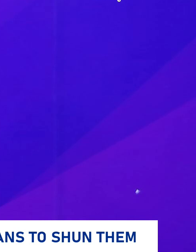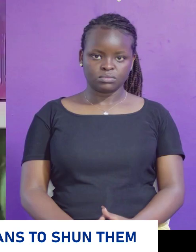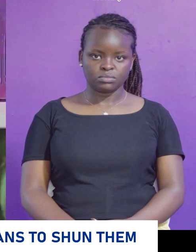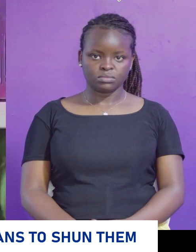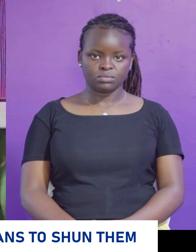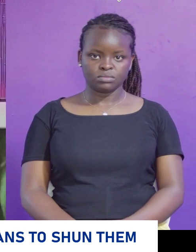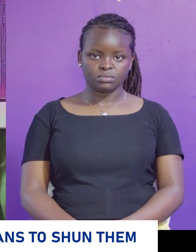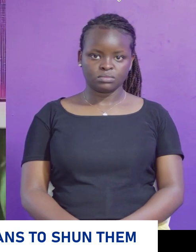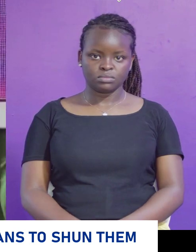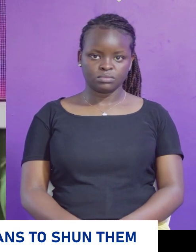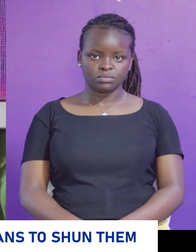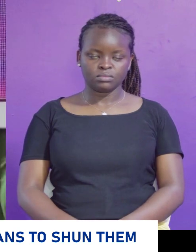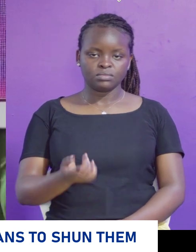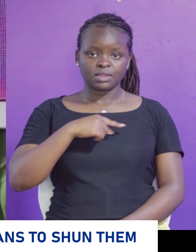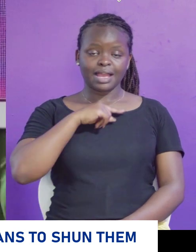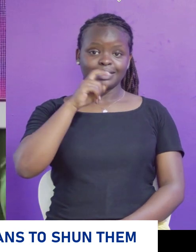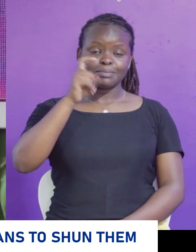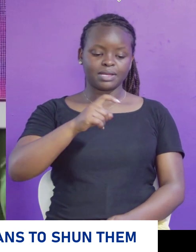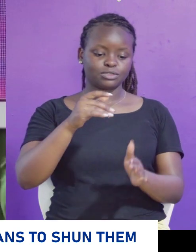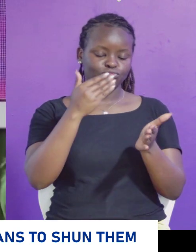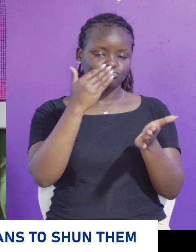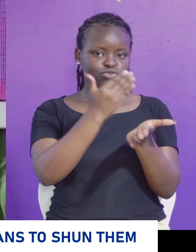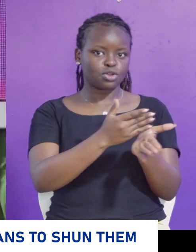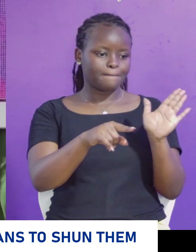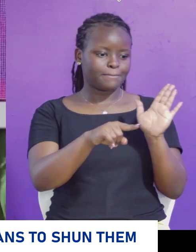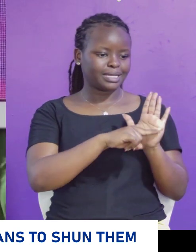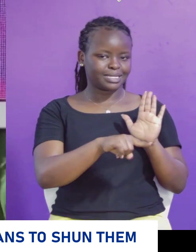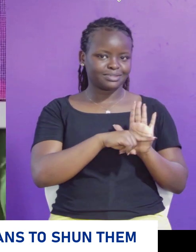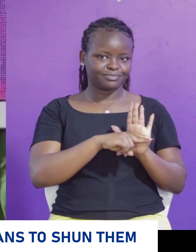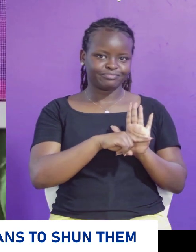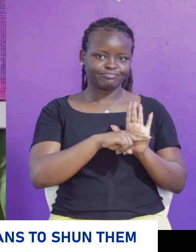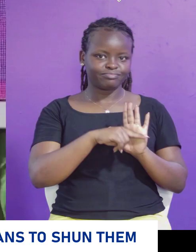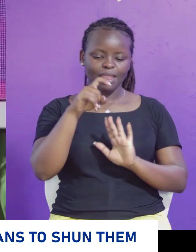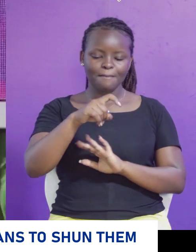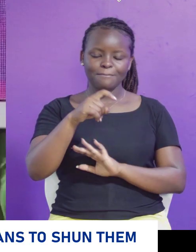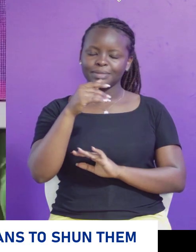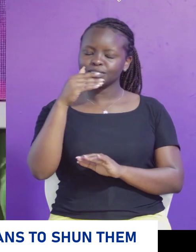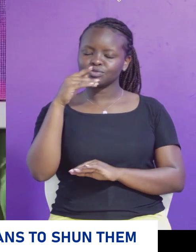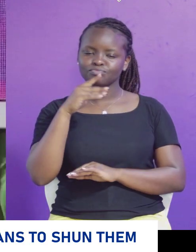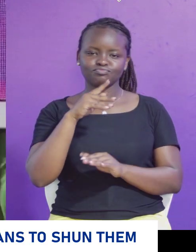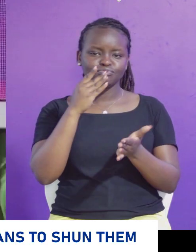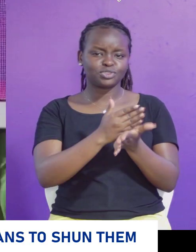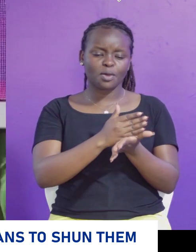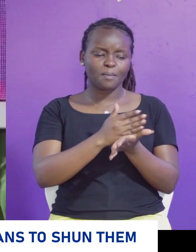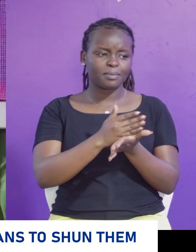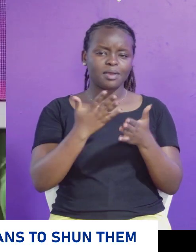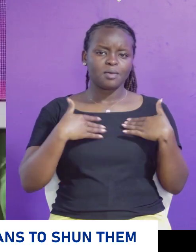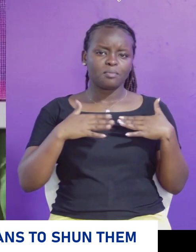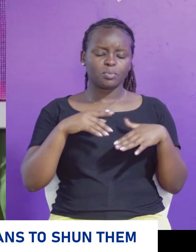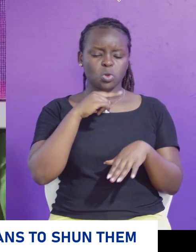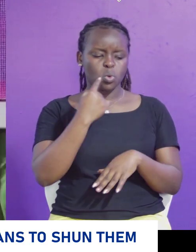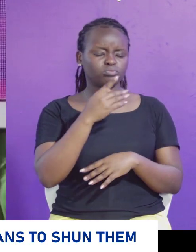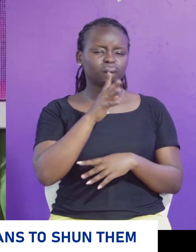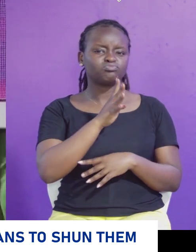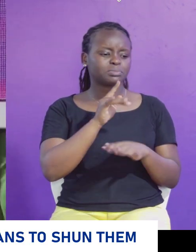election. We must stop the negativity. We must not stop the naysayers and those who speak negatively